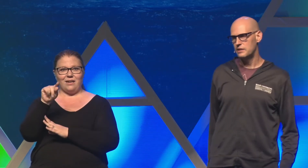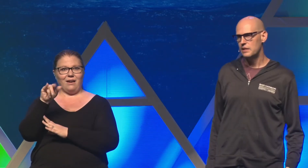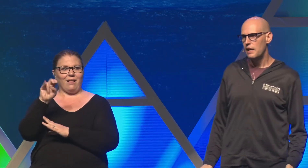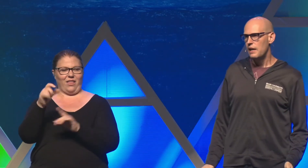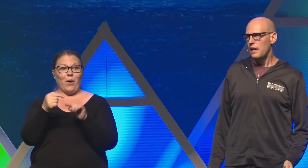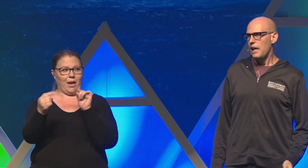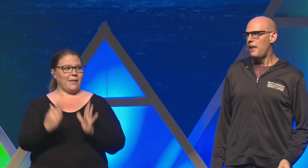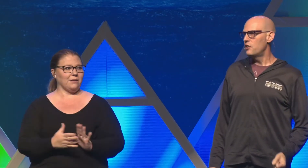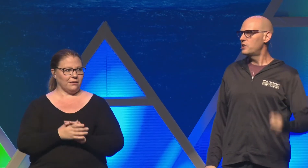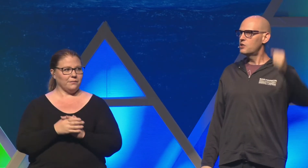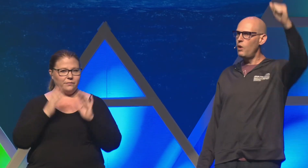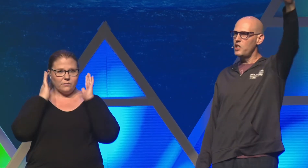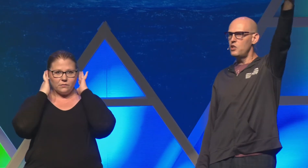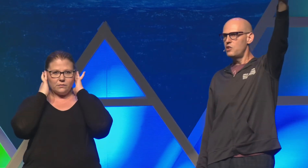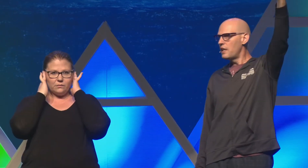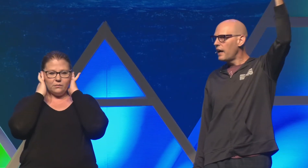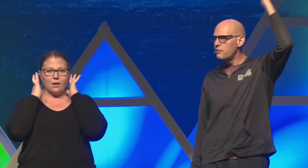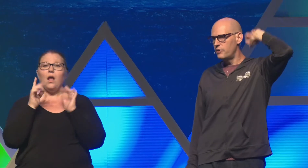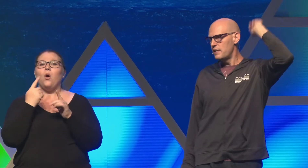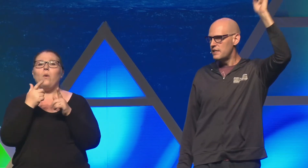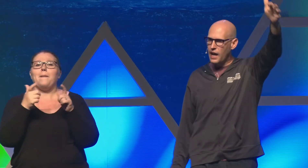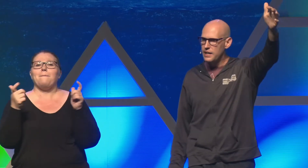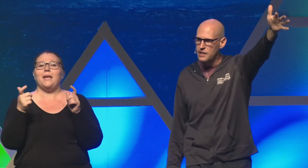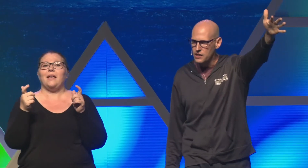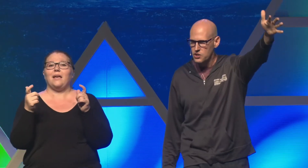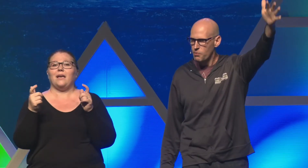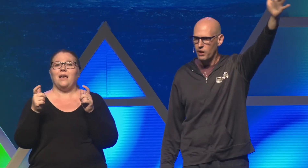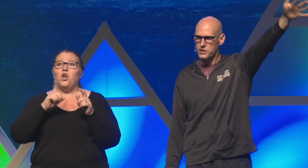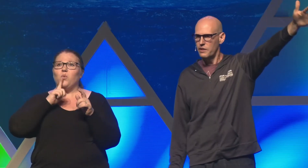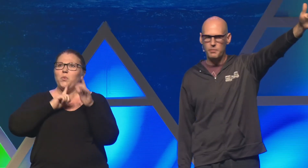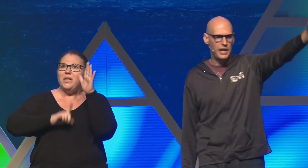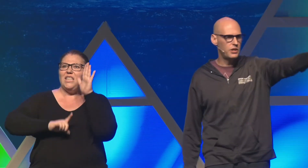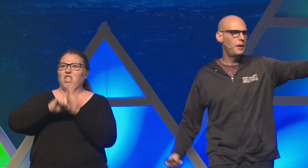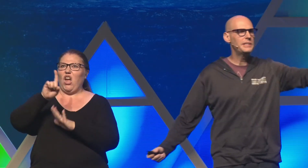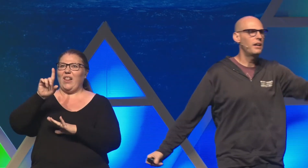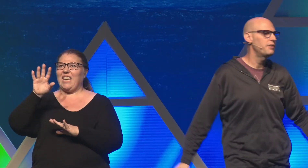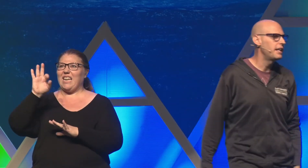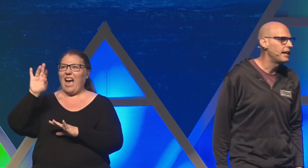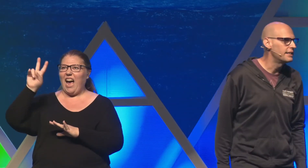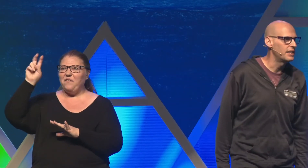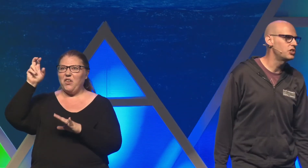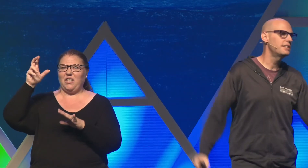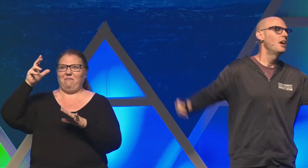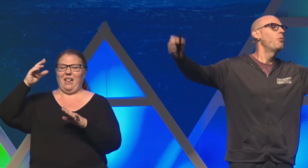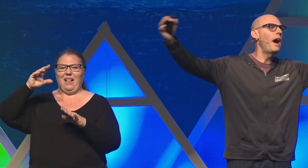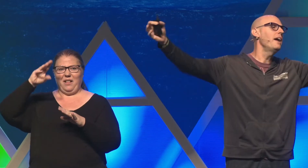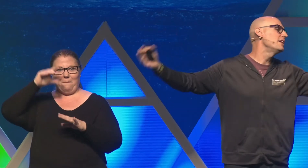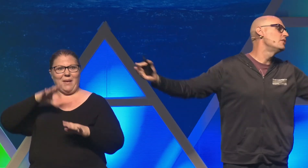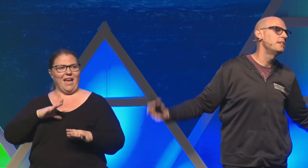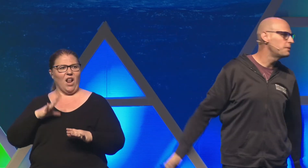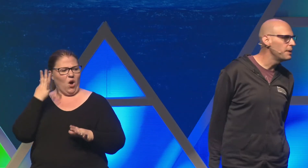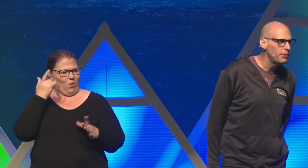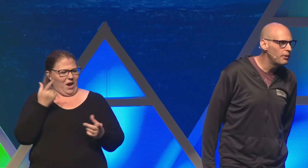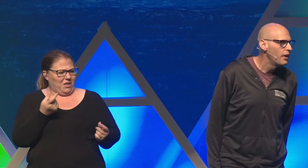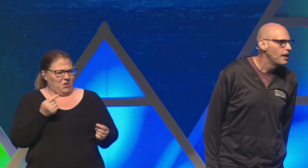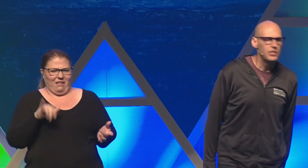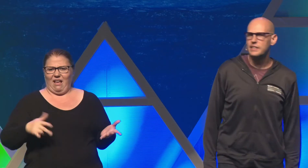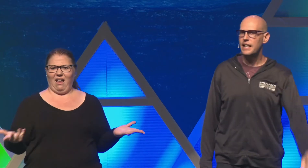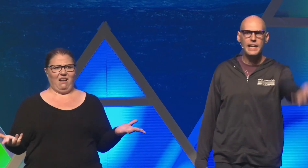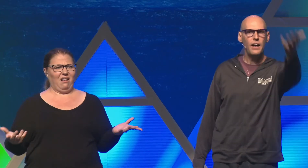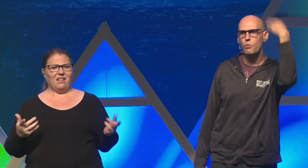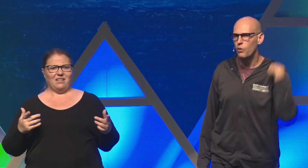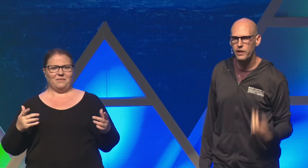enemies. And there's this one huge 9-foot, 9-inch monster of a man who comes out every day and says, why are we doing this, people?